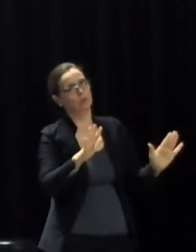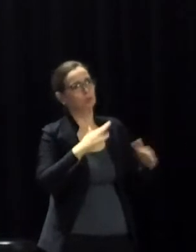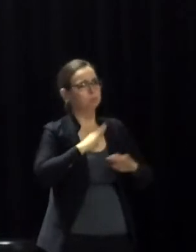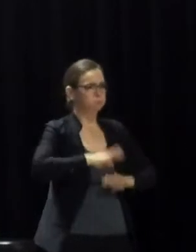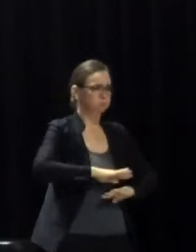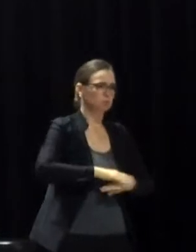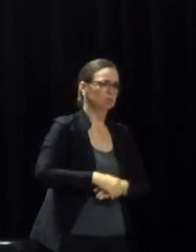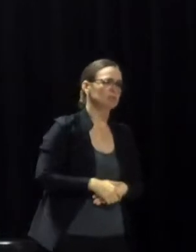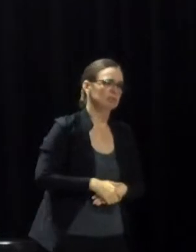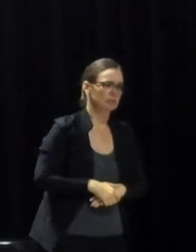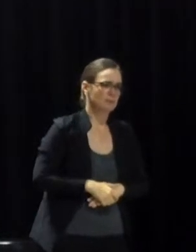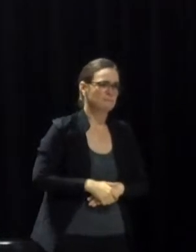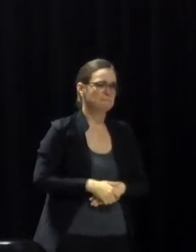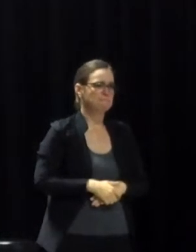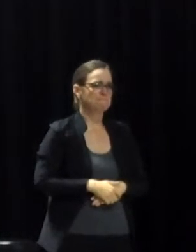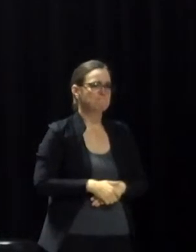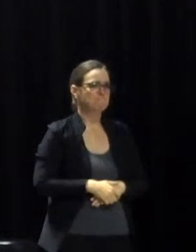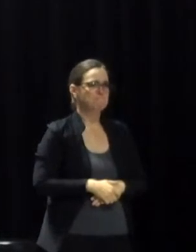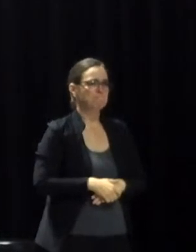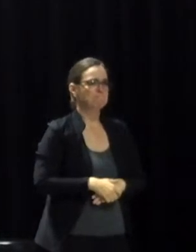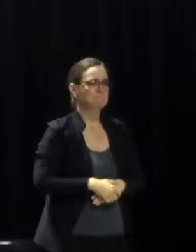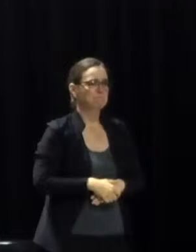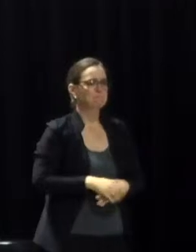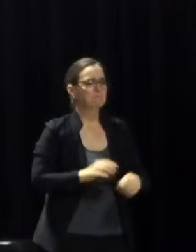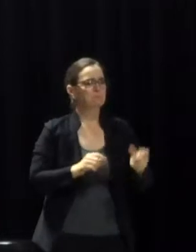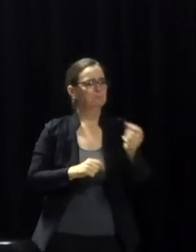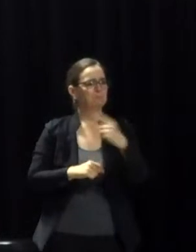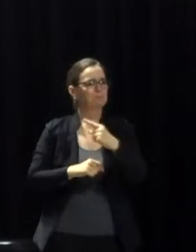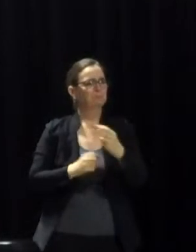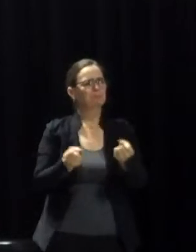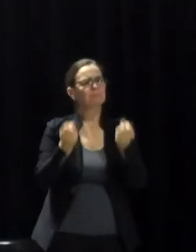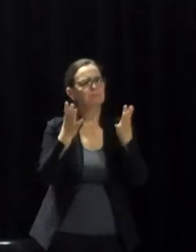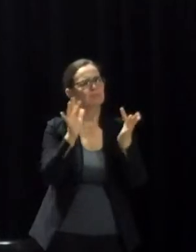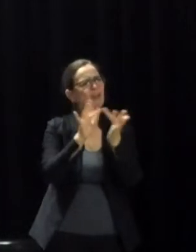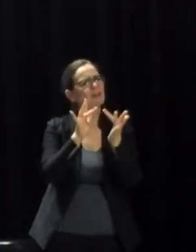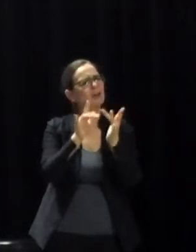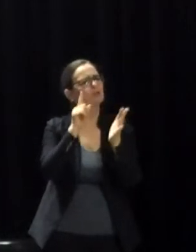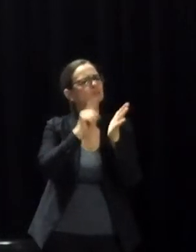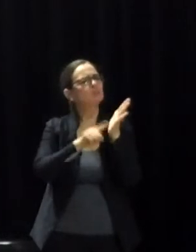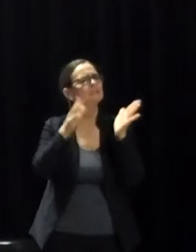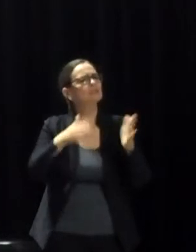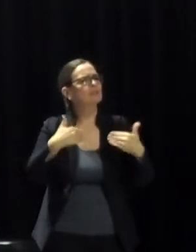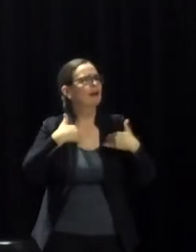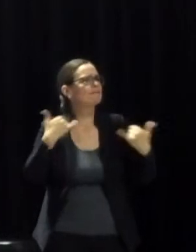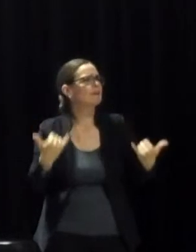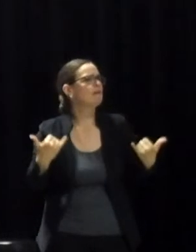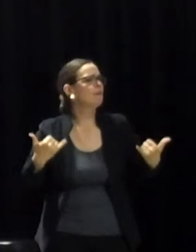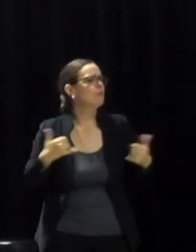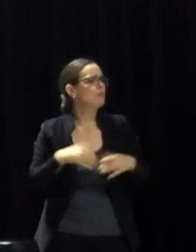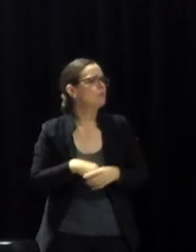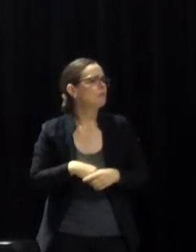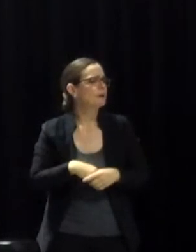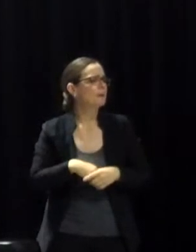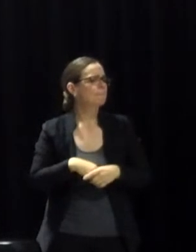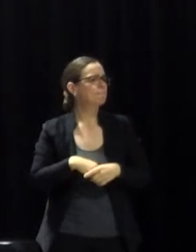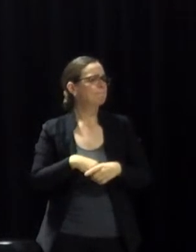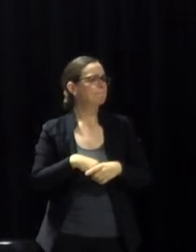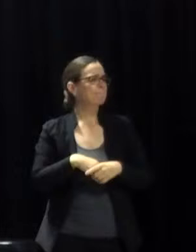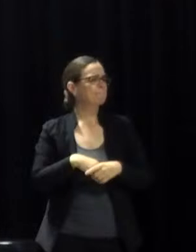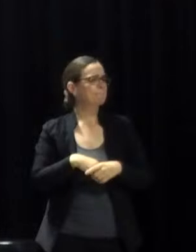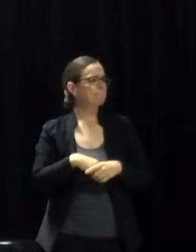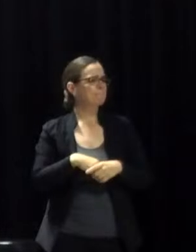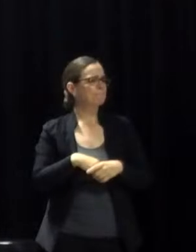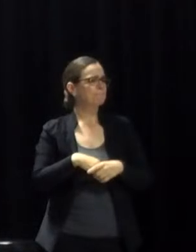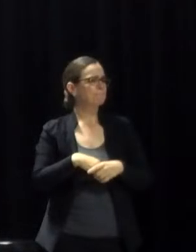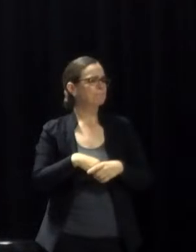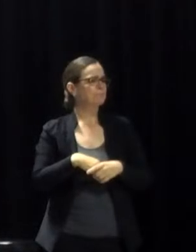And as we see these quarantine numbers now at 1,700, do you see more contact tracers being added to the team as time goes